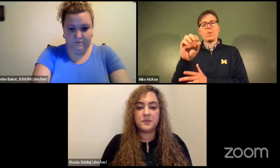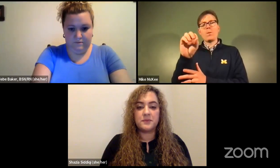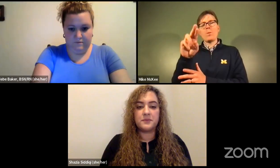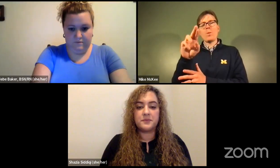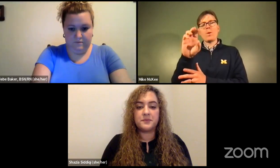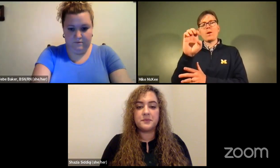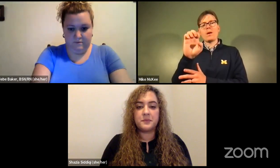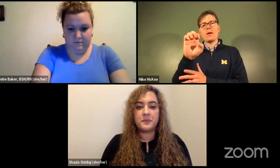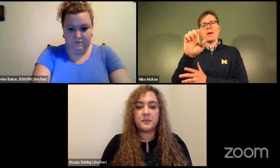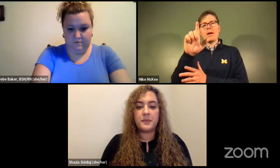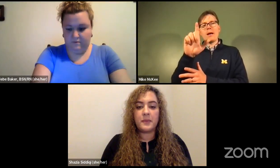Xarelto